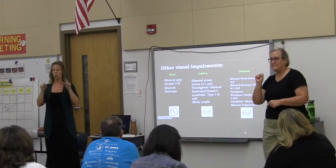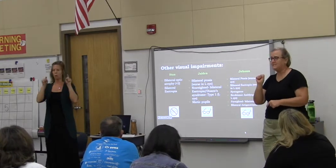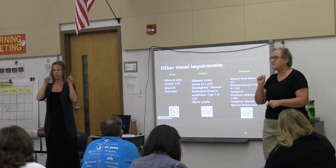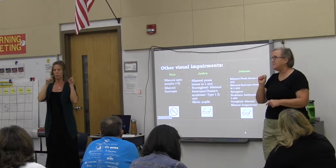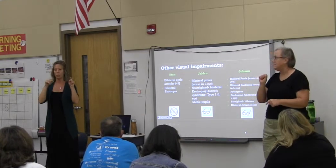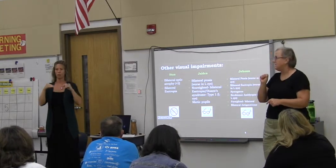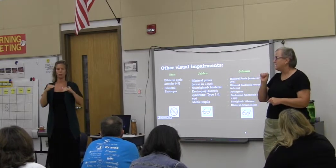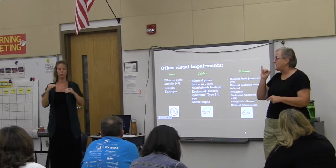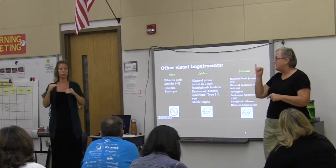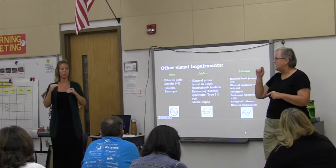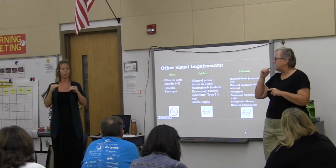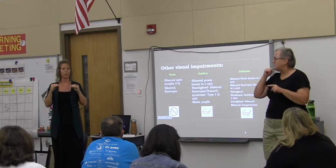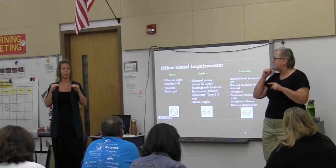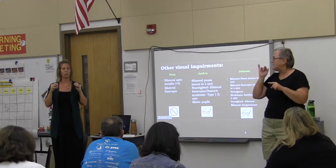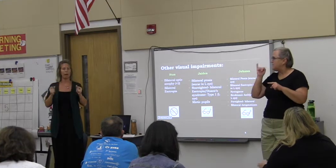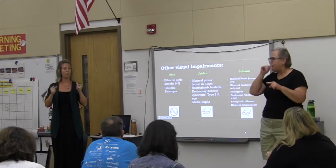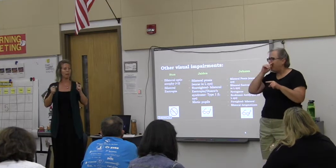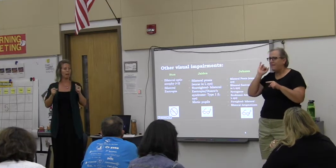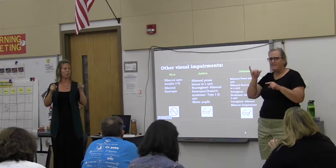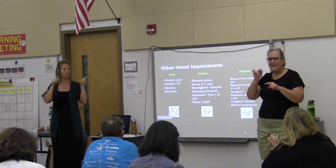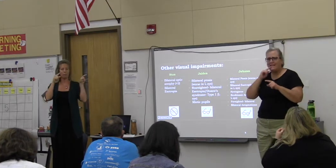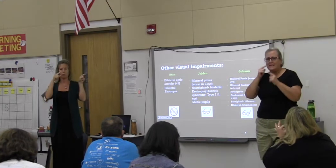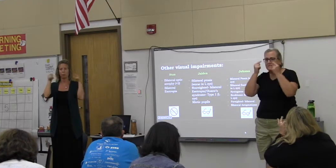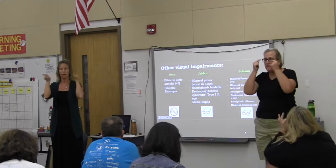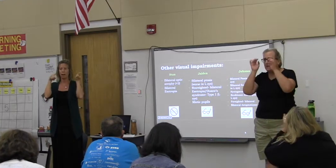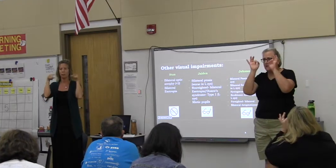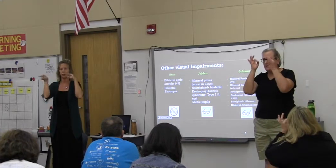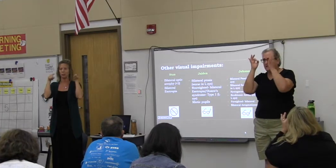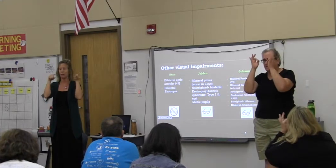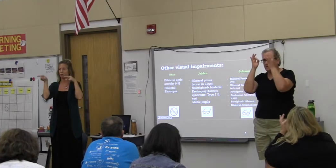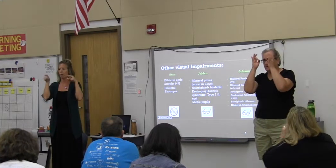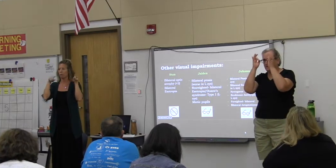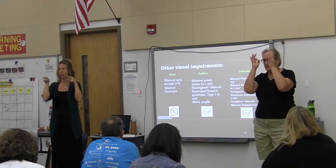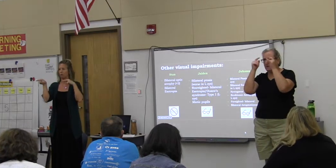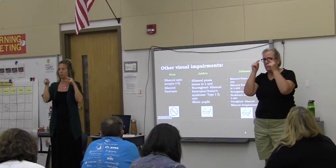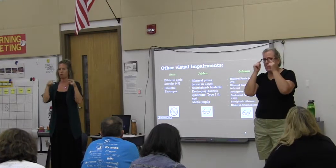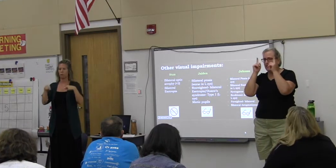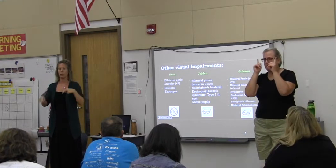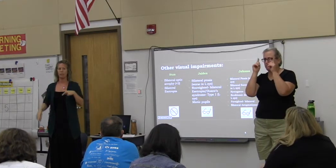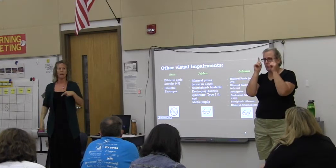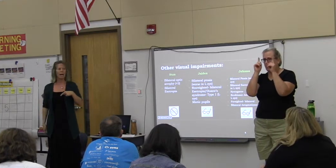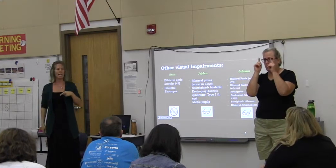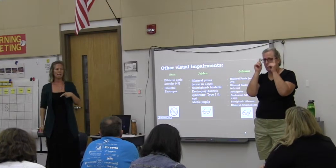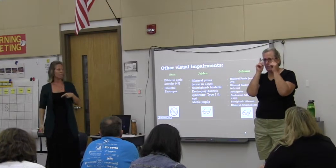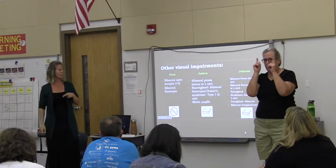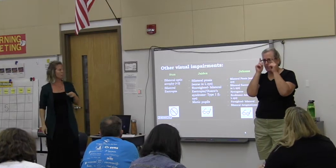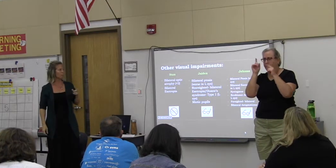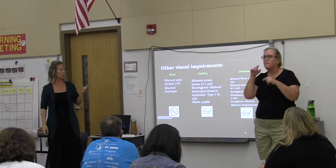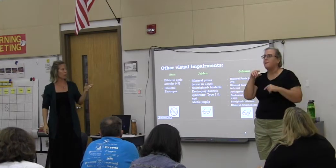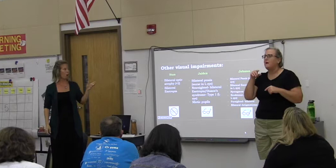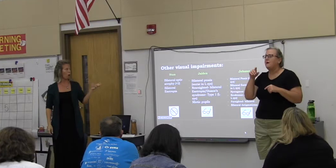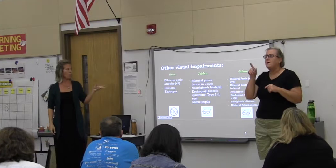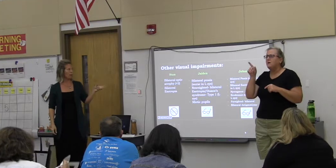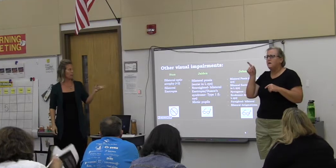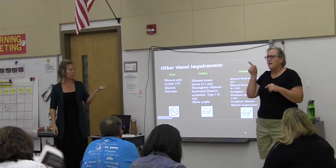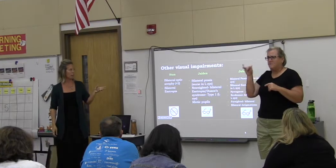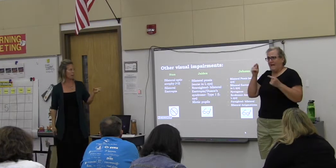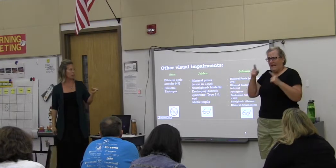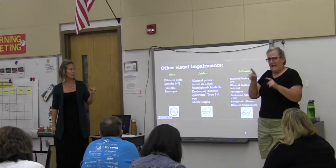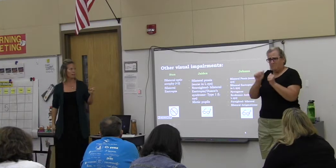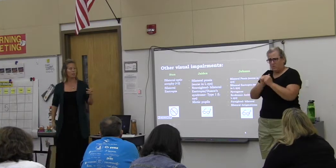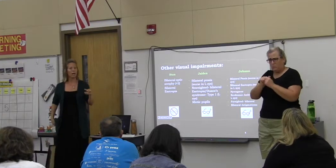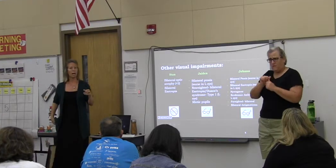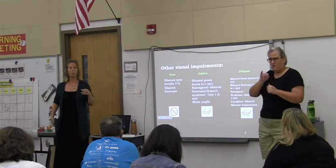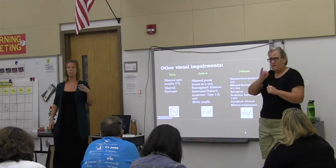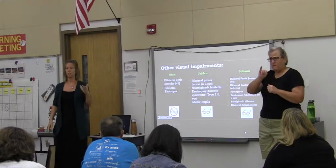and his is horizontal. So these are just very rapid eye movements where your eyes are just kind of going back and forth. And I don't see it present a whole lot in